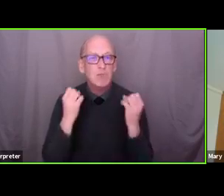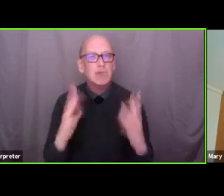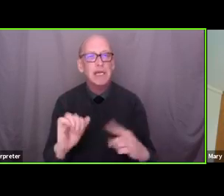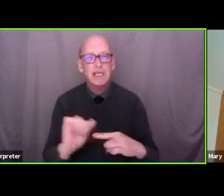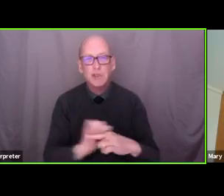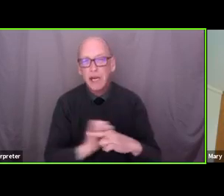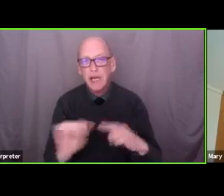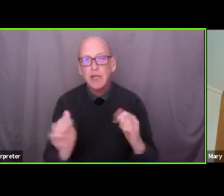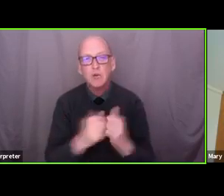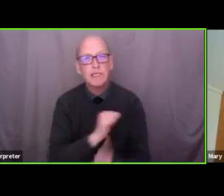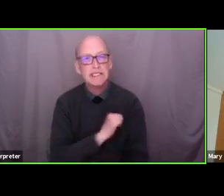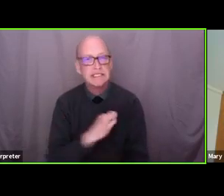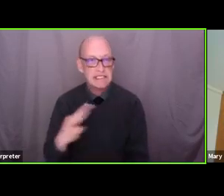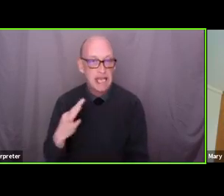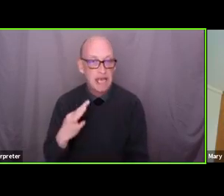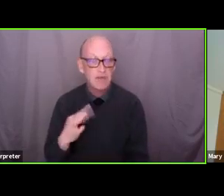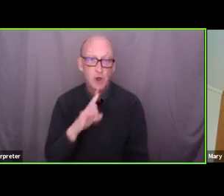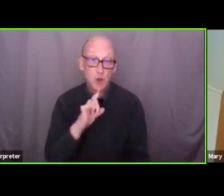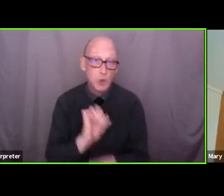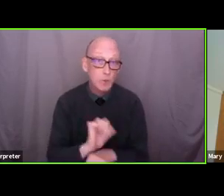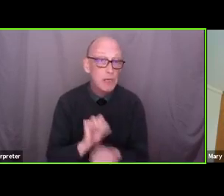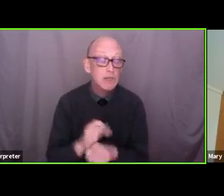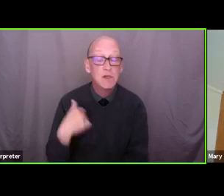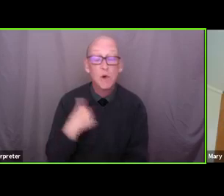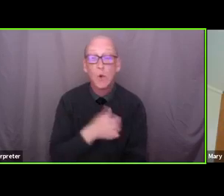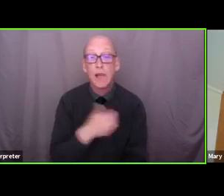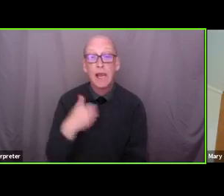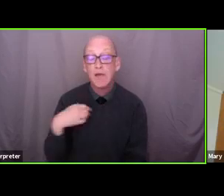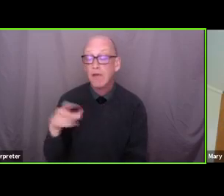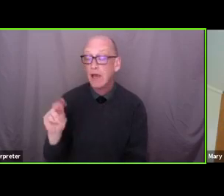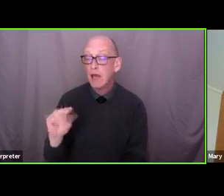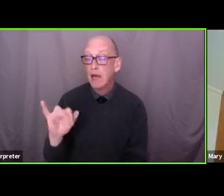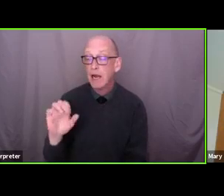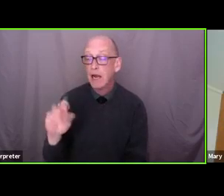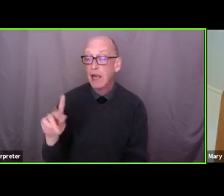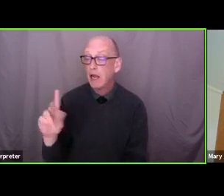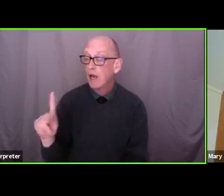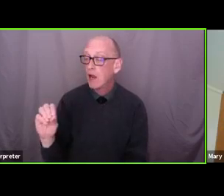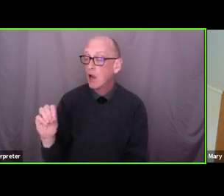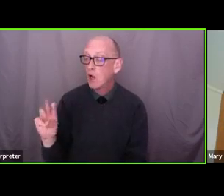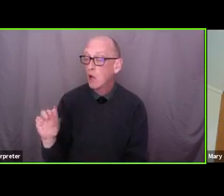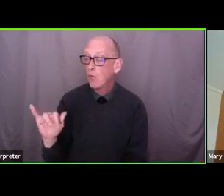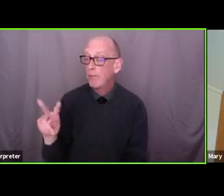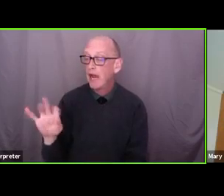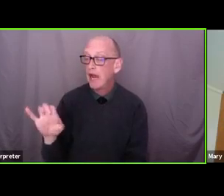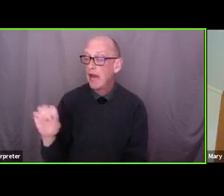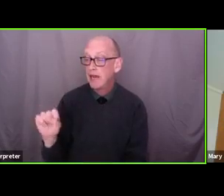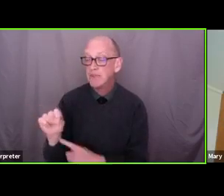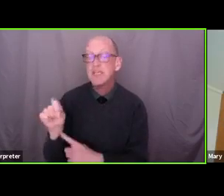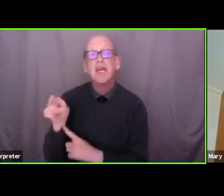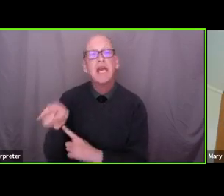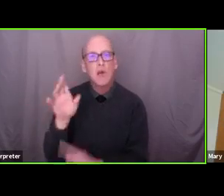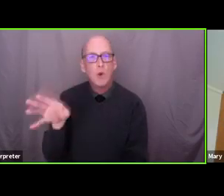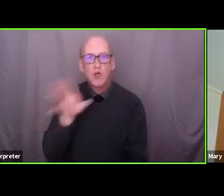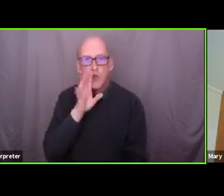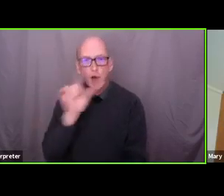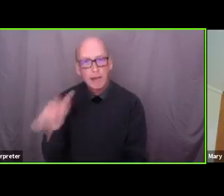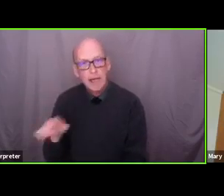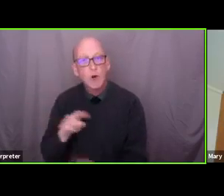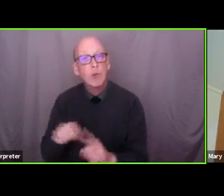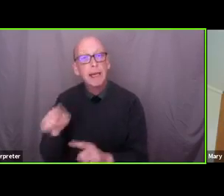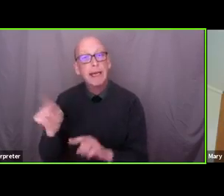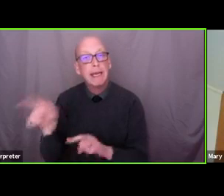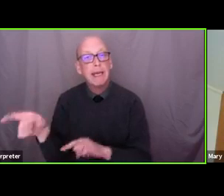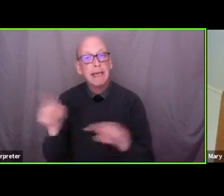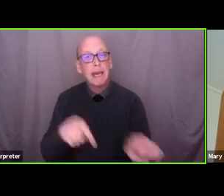staff. So in fact, we had Nick Comives, who I know will be speaking a little bit later. He came in and did a presentation on